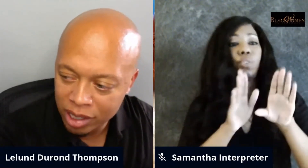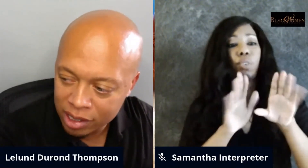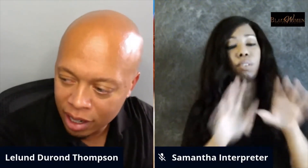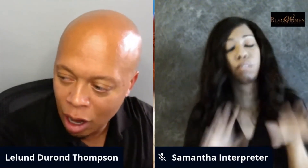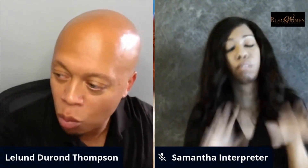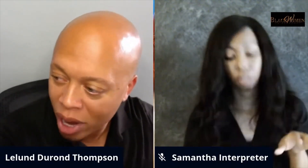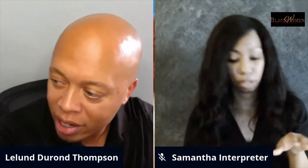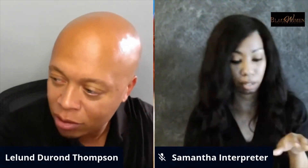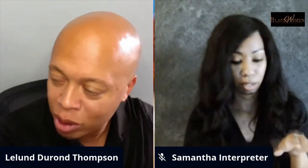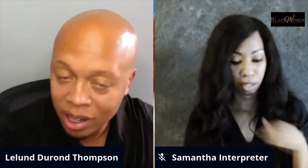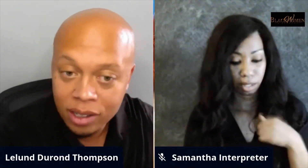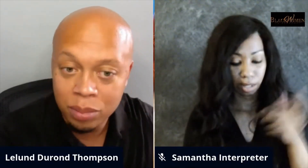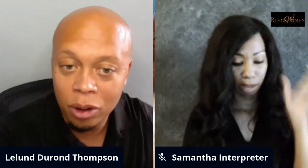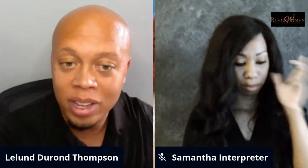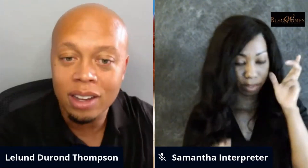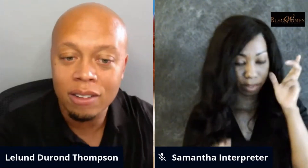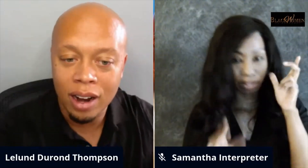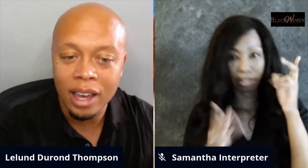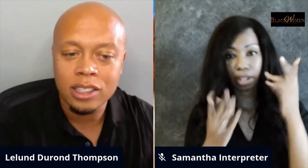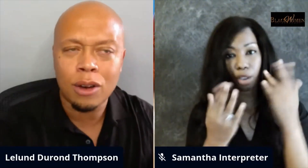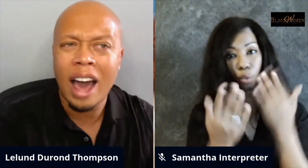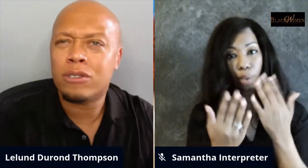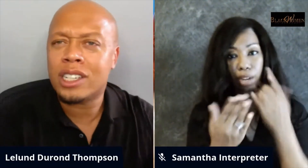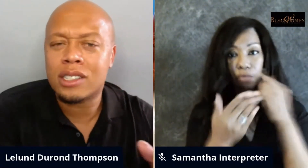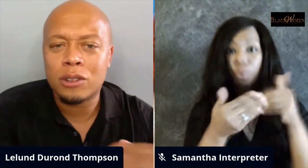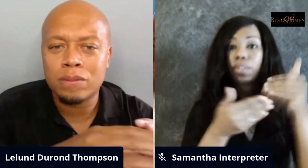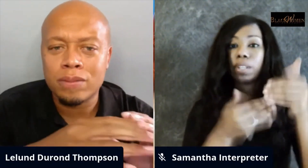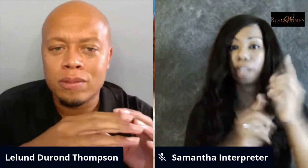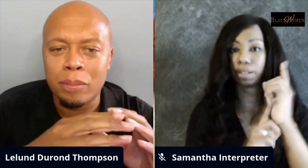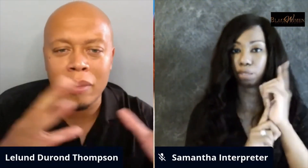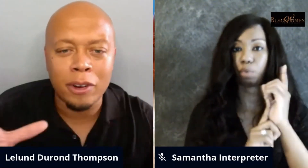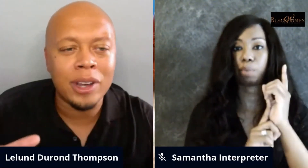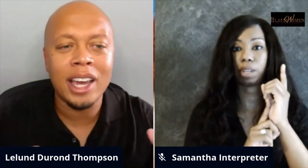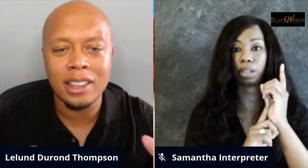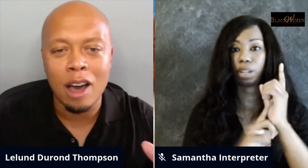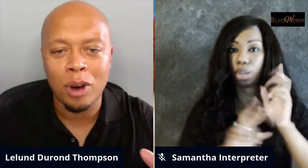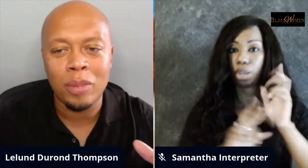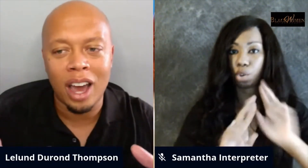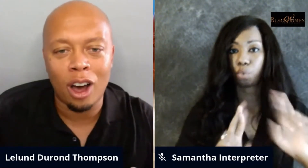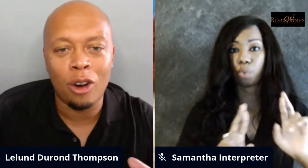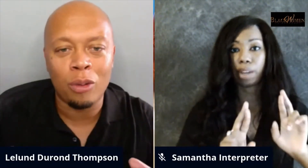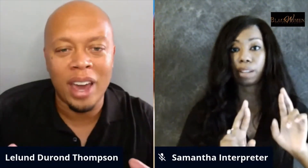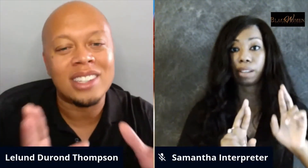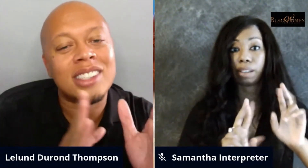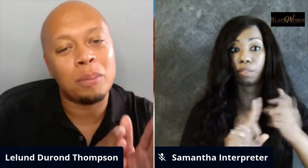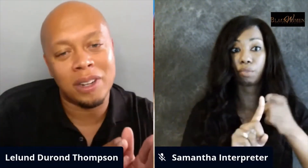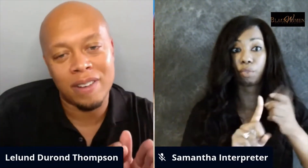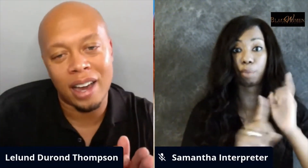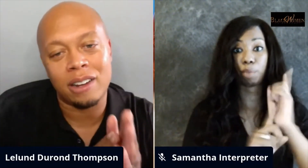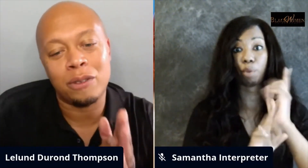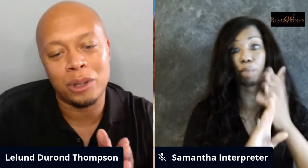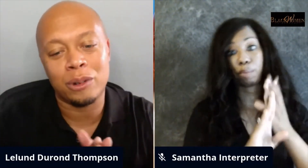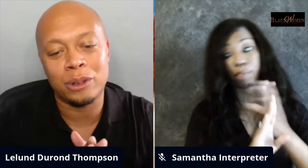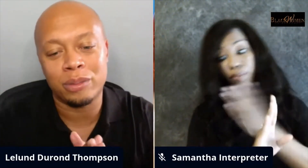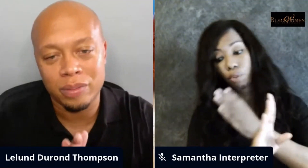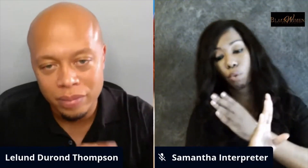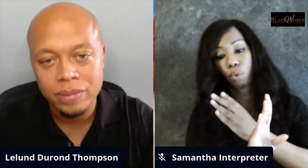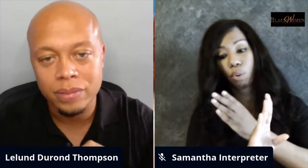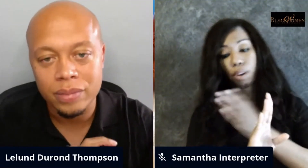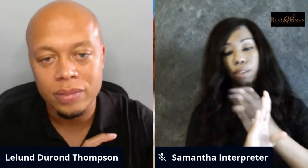And I'm listening, I'm waiting for the next moment, right? So I just created that moment at home and simplified it for the